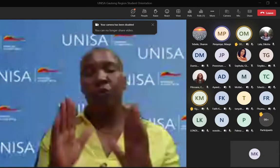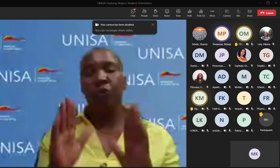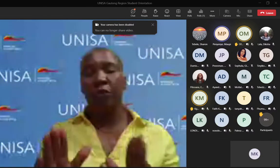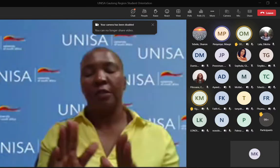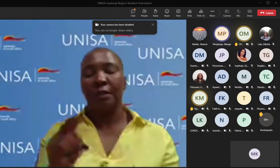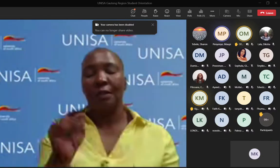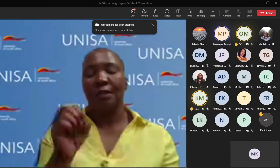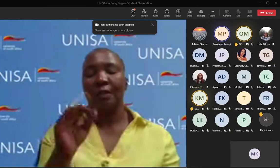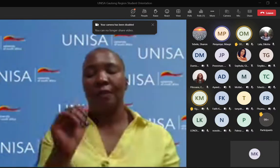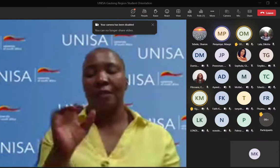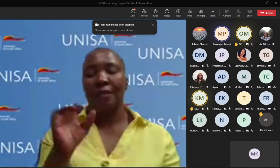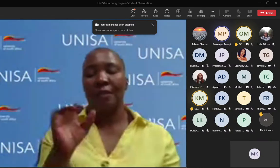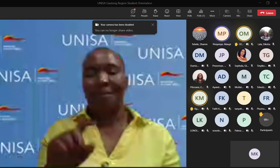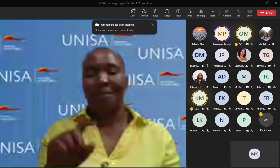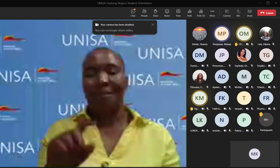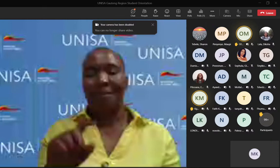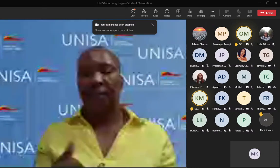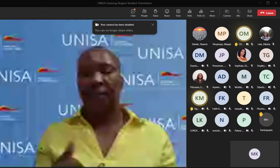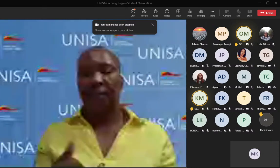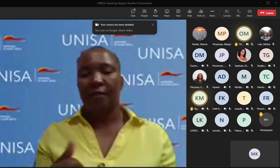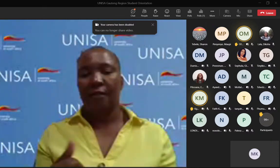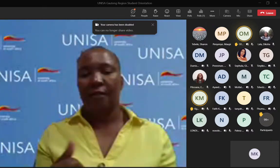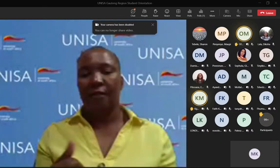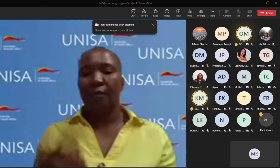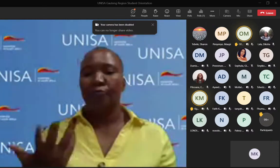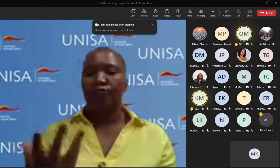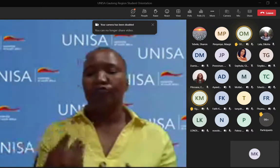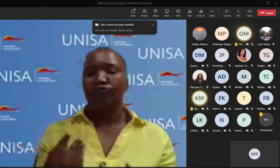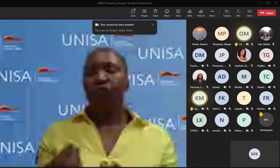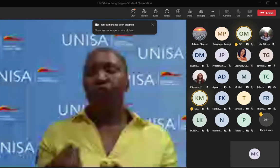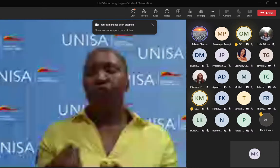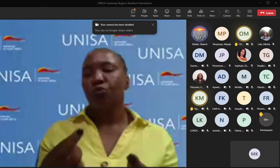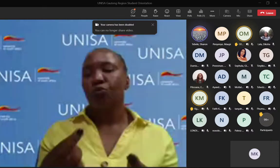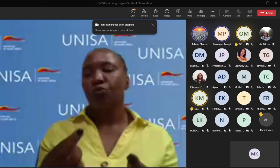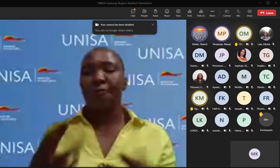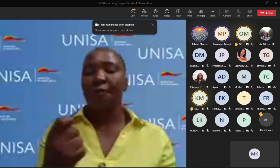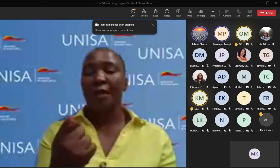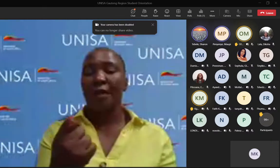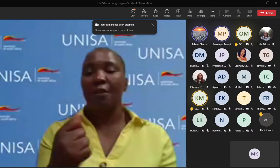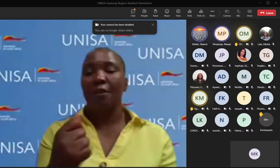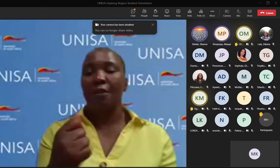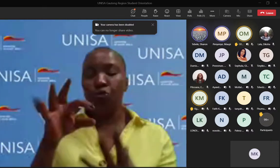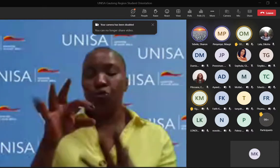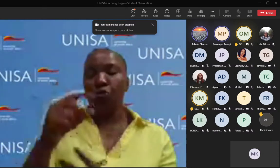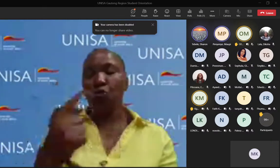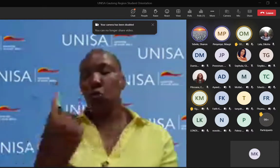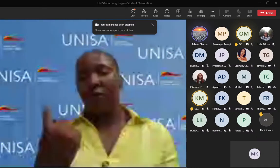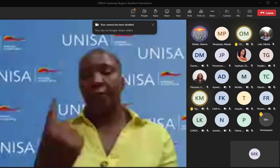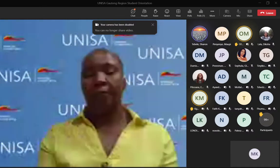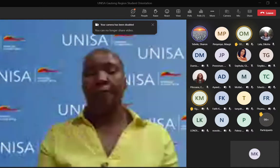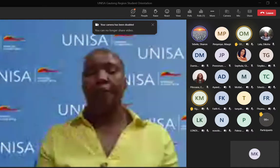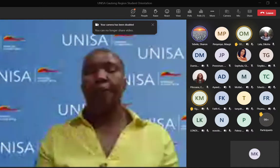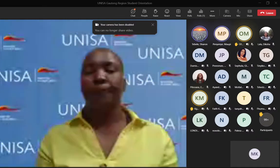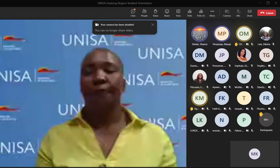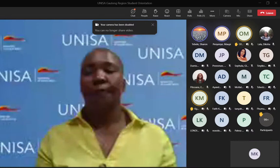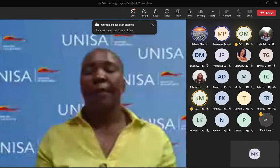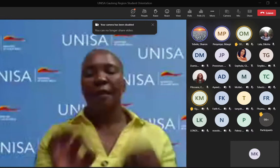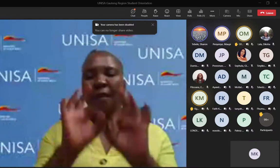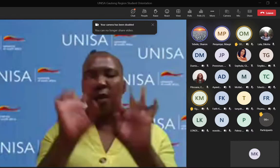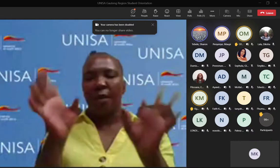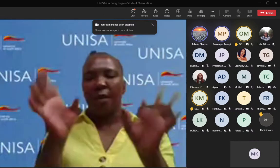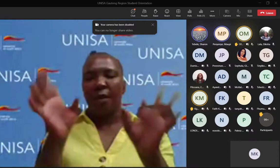the student has to choose one between the two no not both of them thank you for the clarity all right